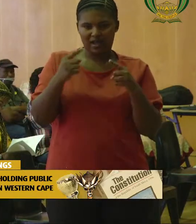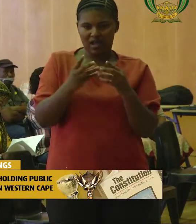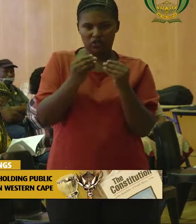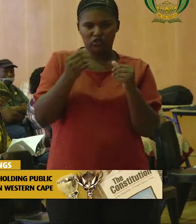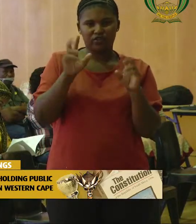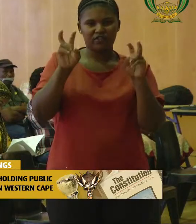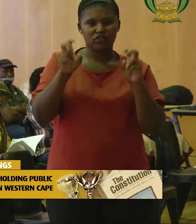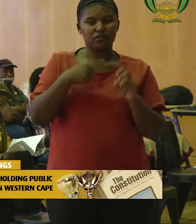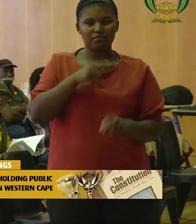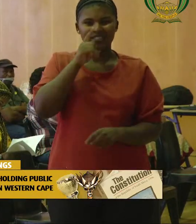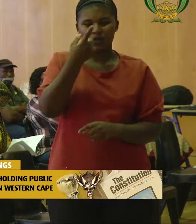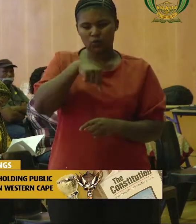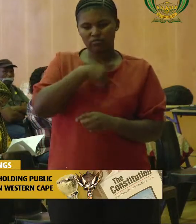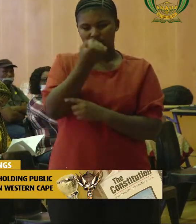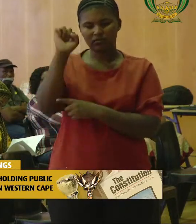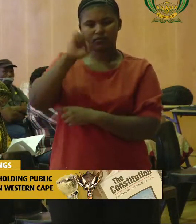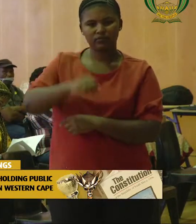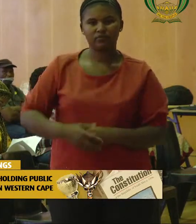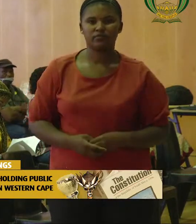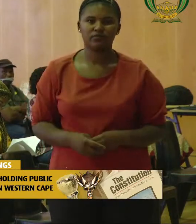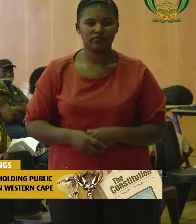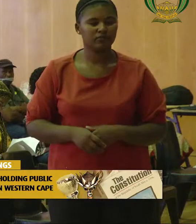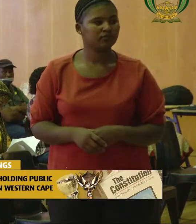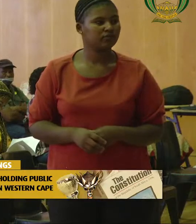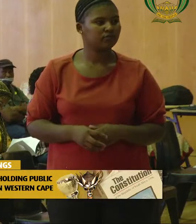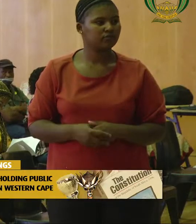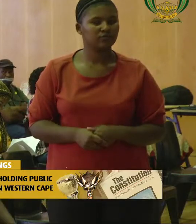that's what I'm saying. We reject it.